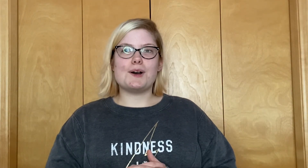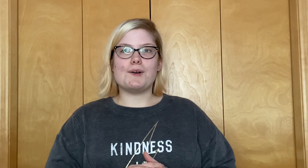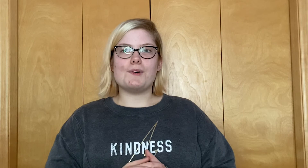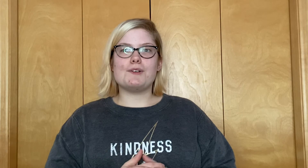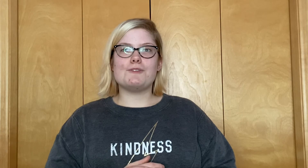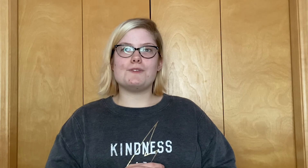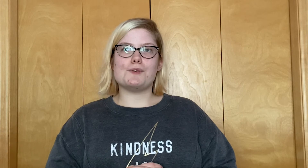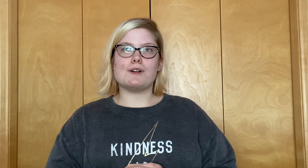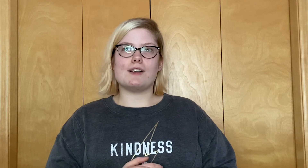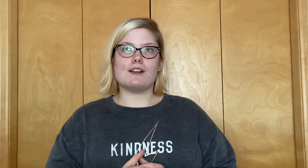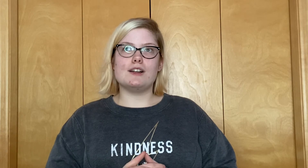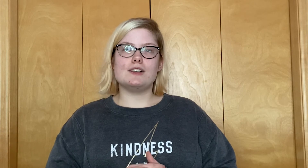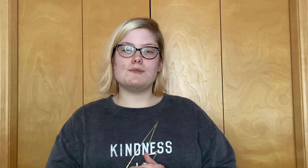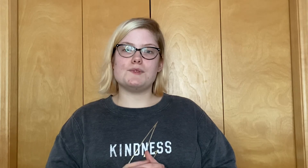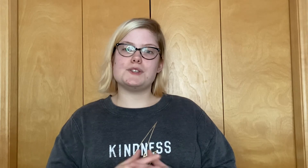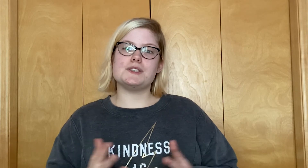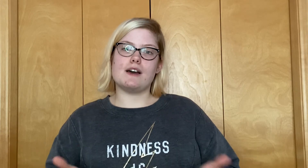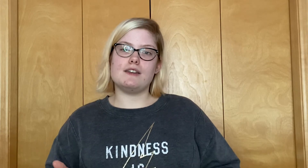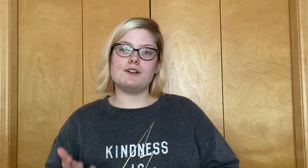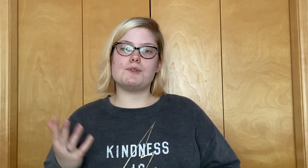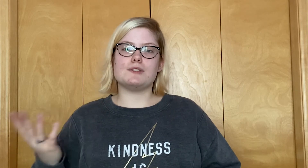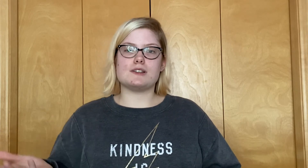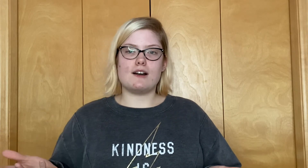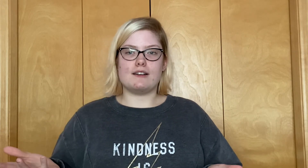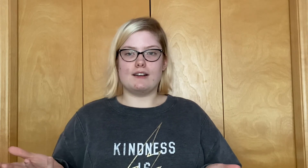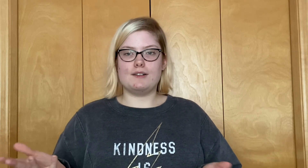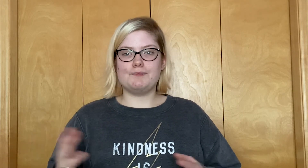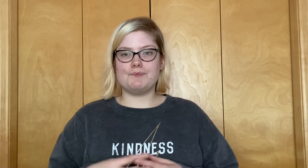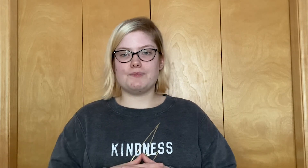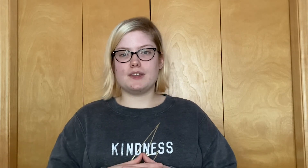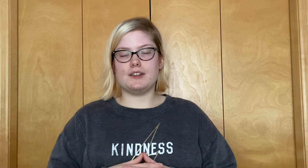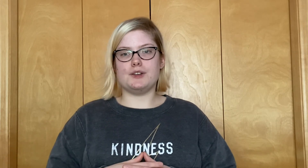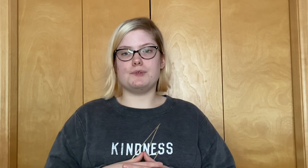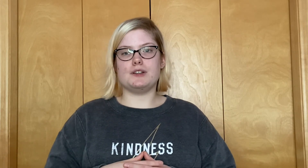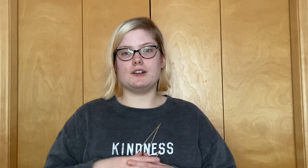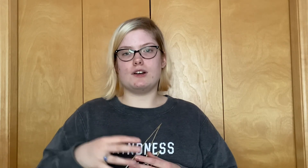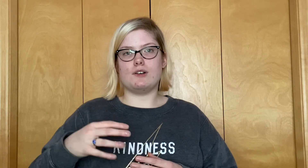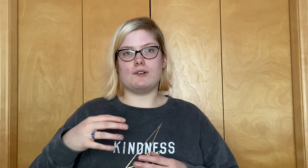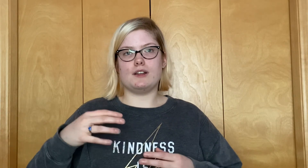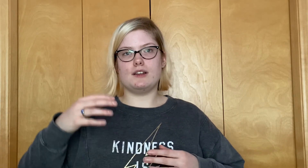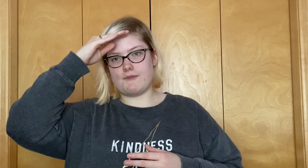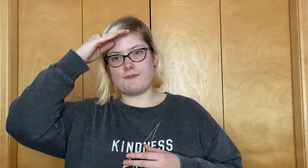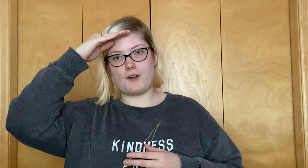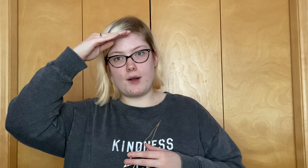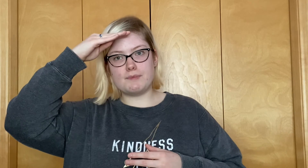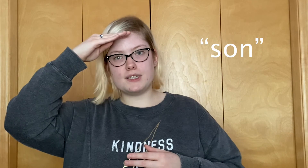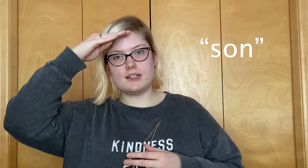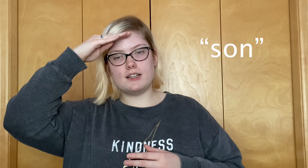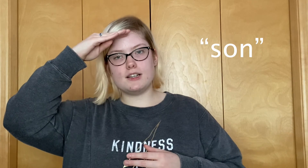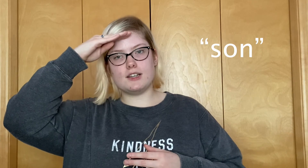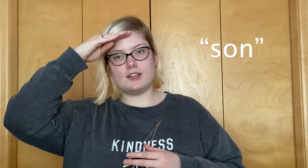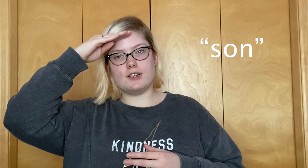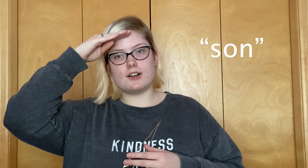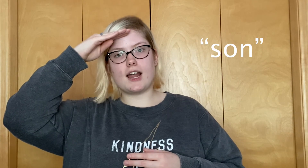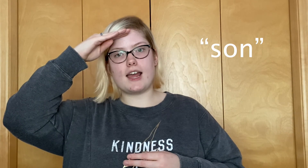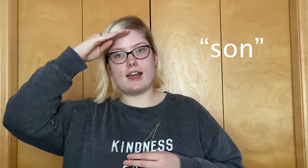So for son or daughter, you would go from your